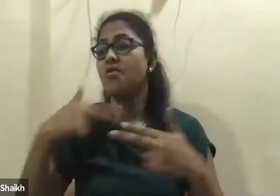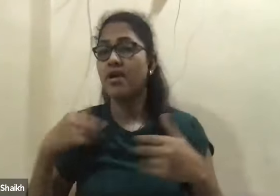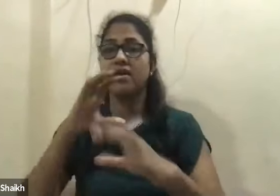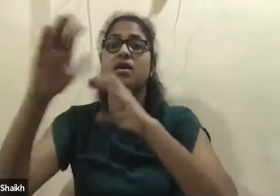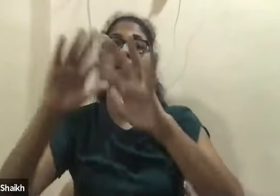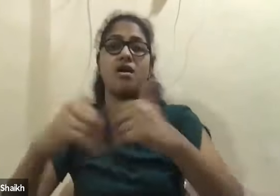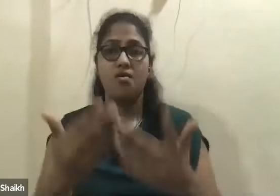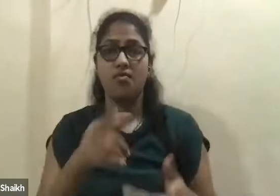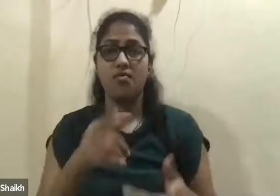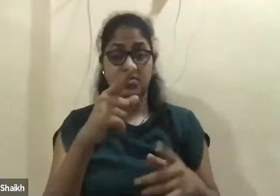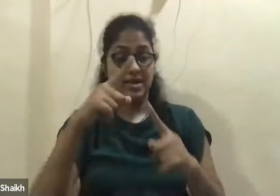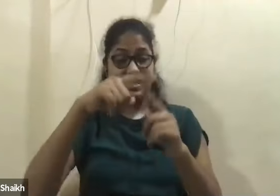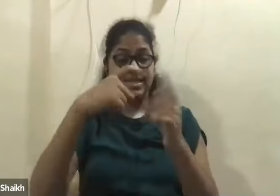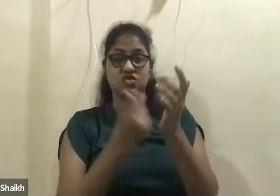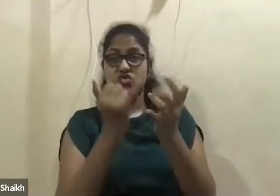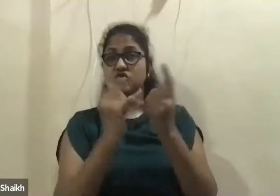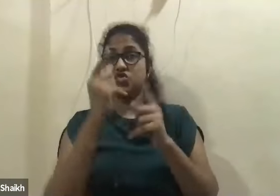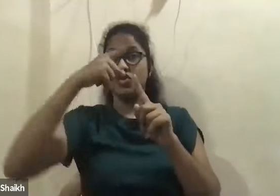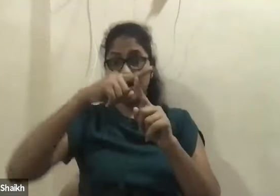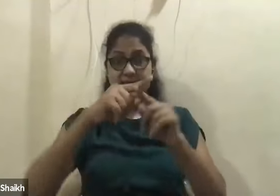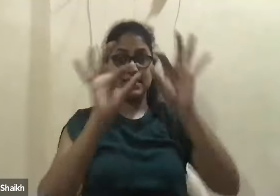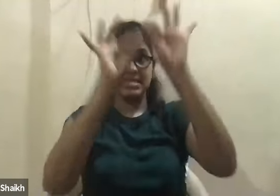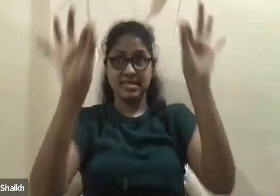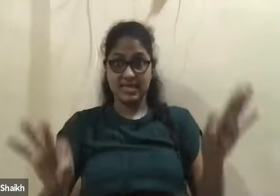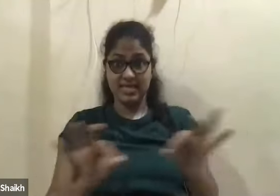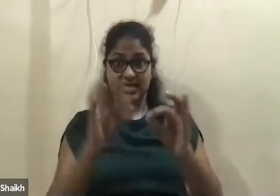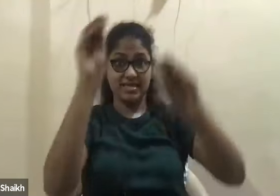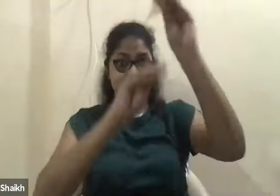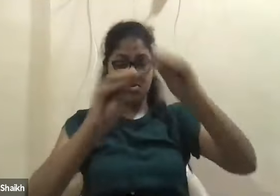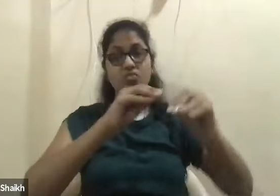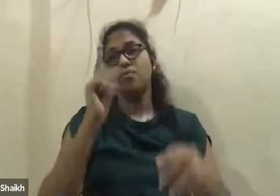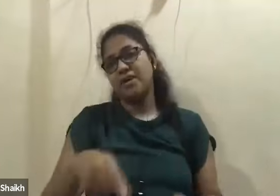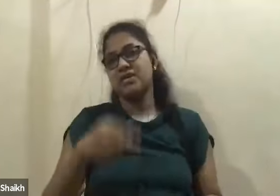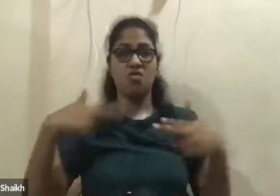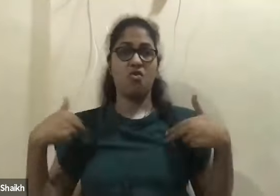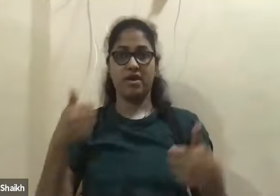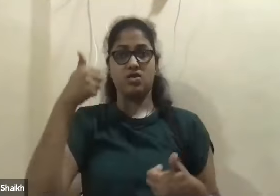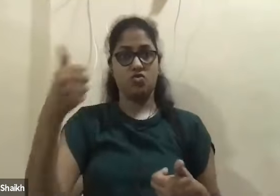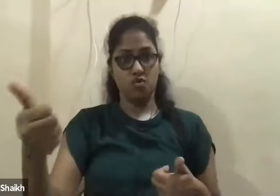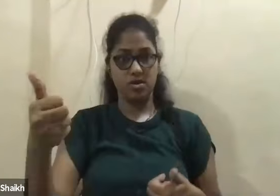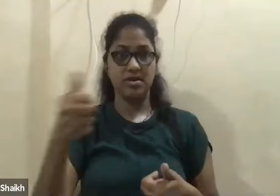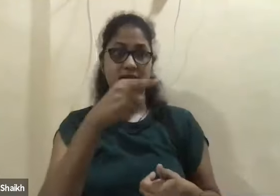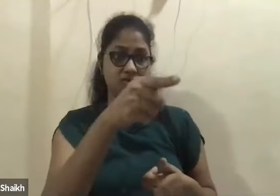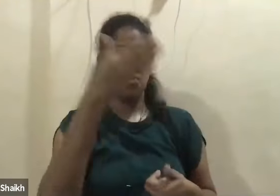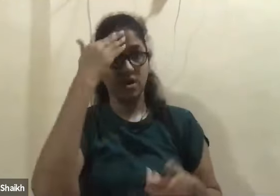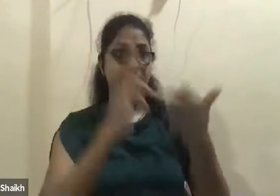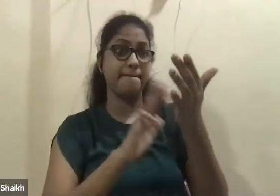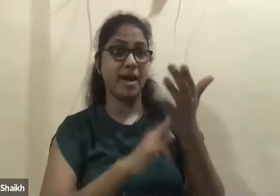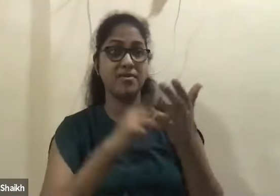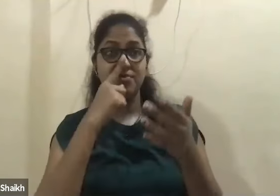for drafting of a trust deed, of course, you need a good lawyer to do it. I think Mansi's lawyer has done a good job. You can also get a